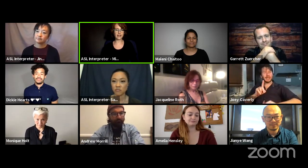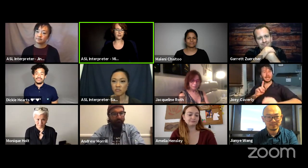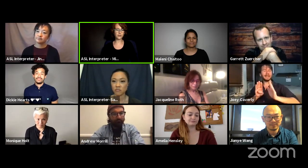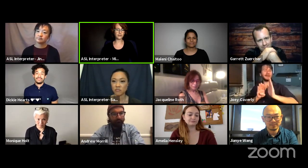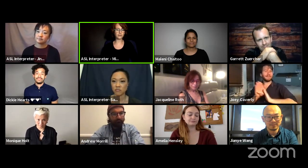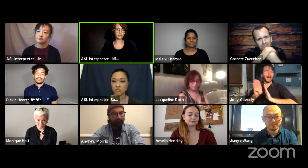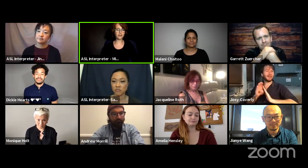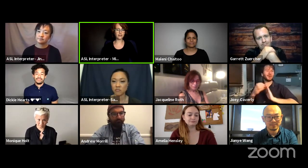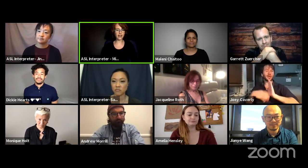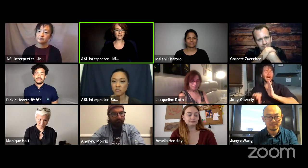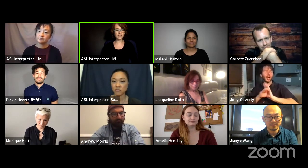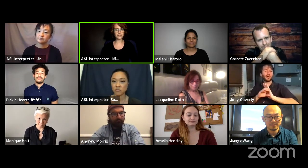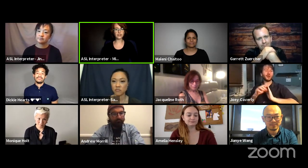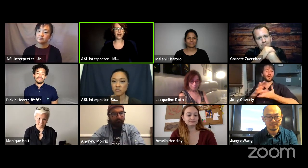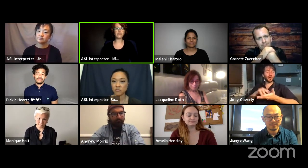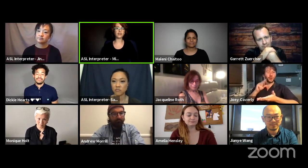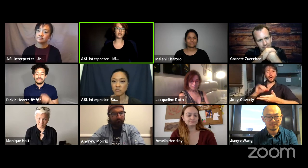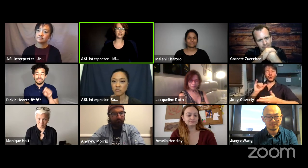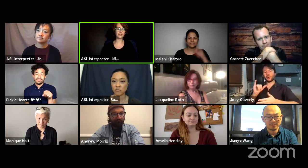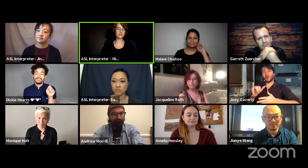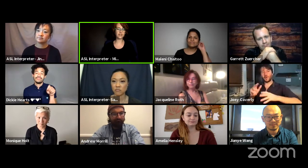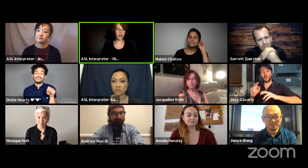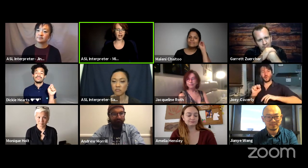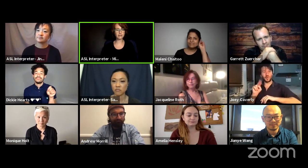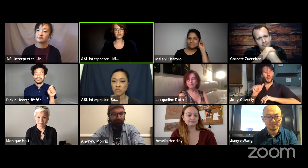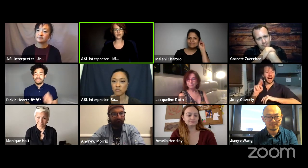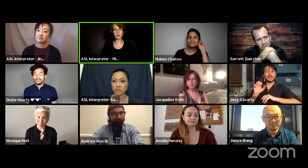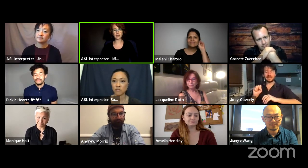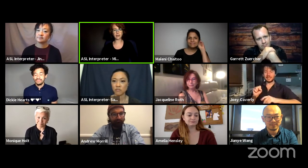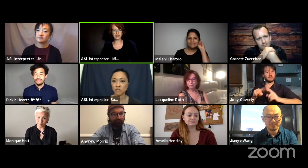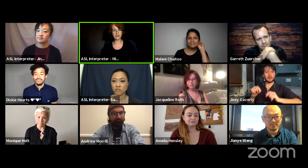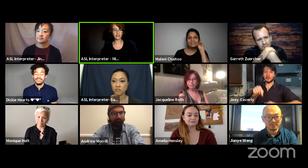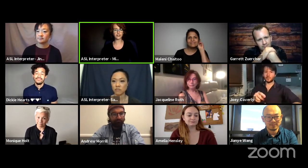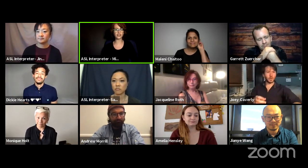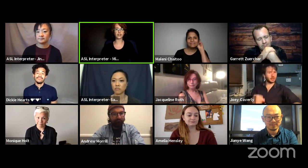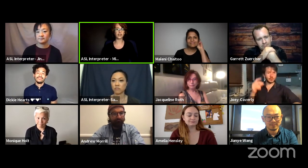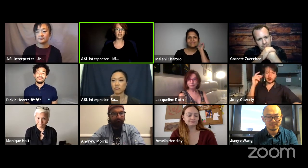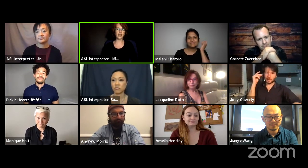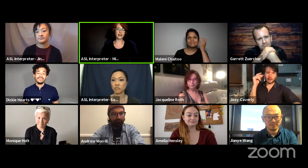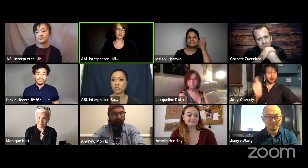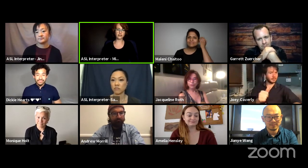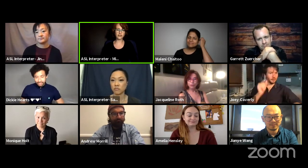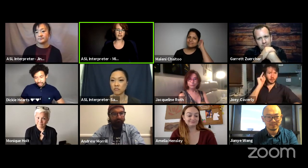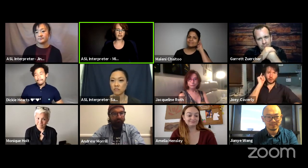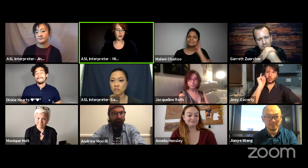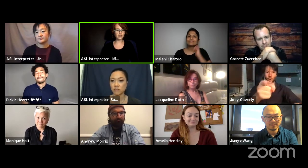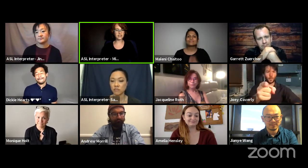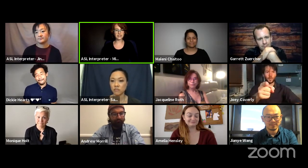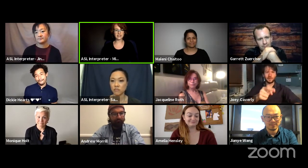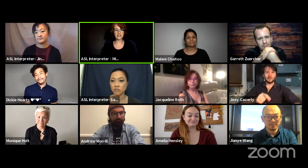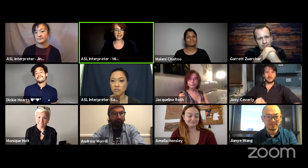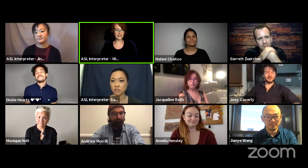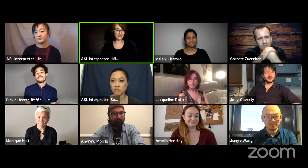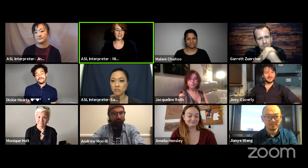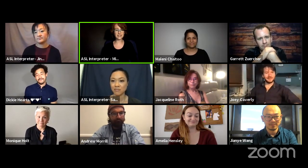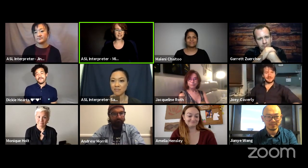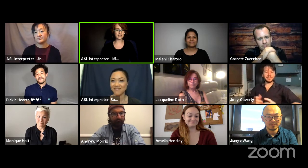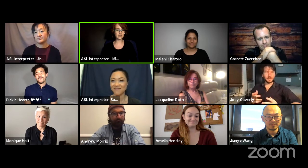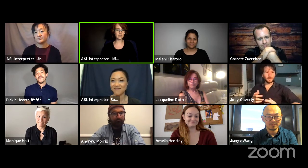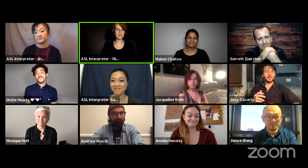And so with real live theater, you have the luxury of time to develop a character and learn the nuances. And in this piece,